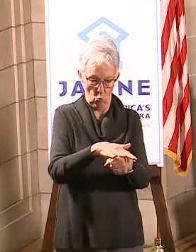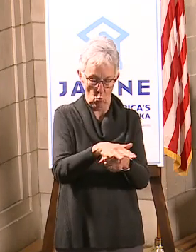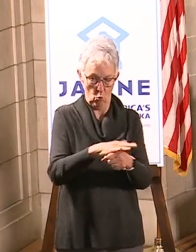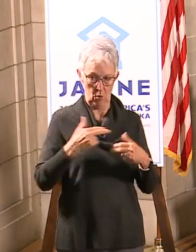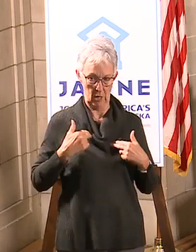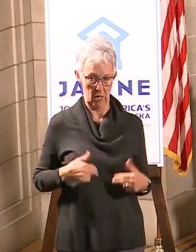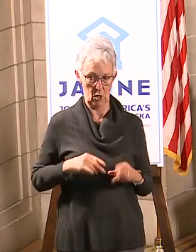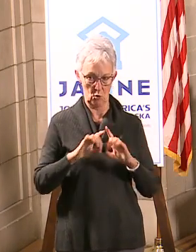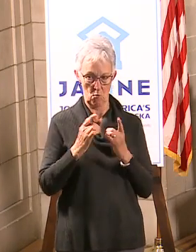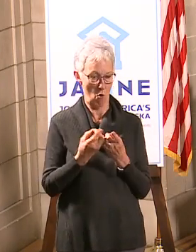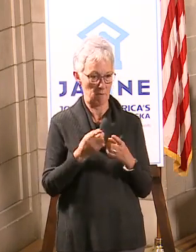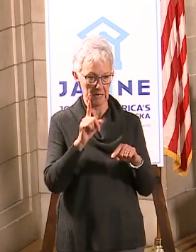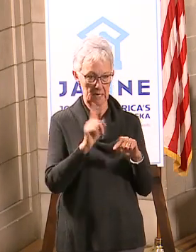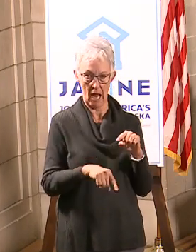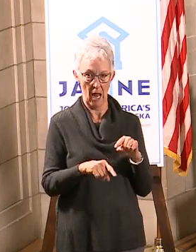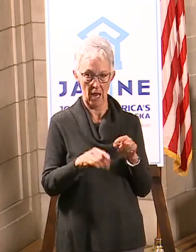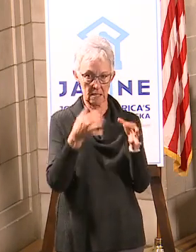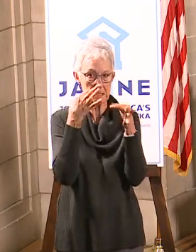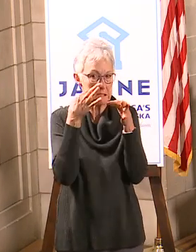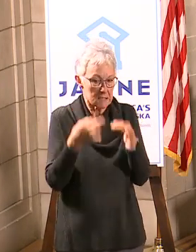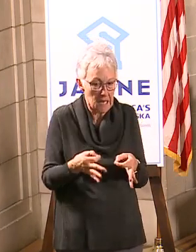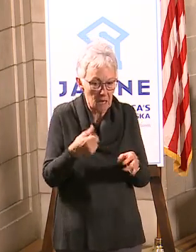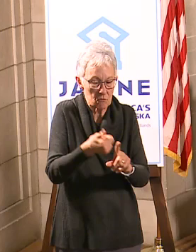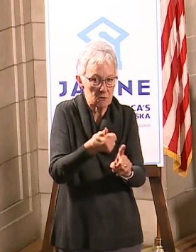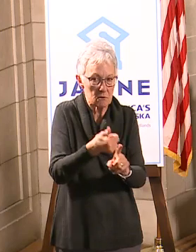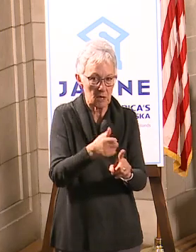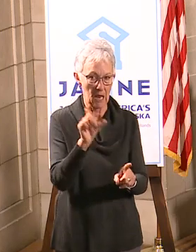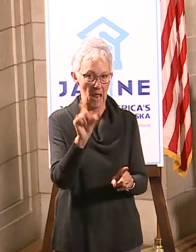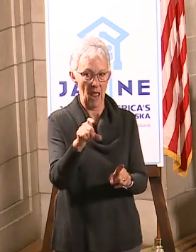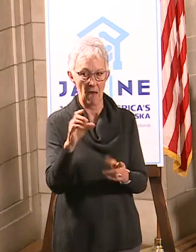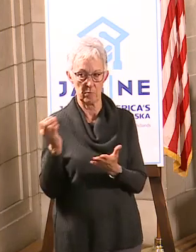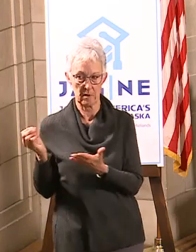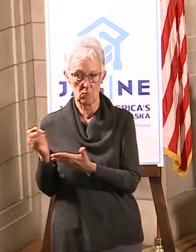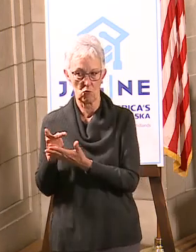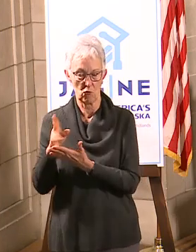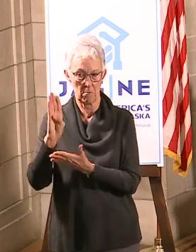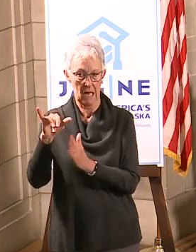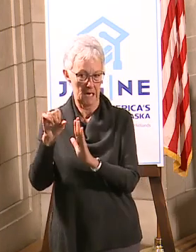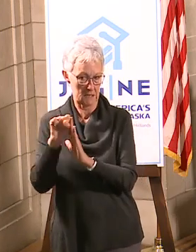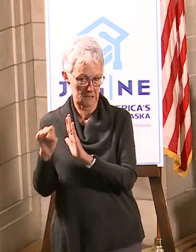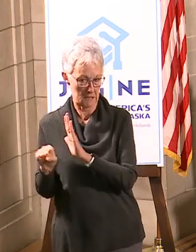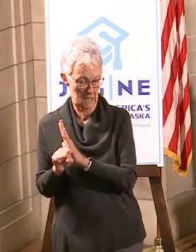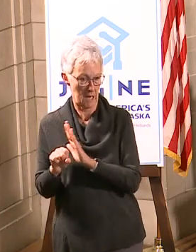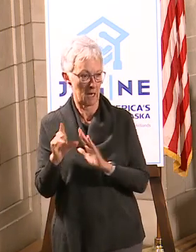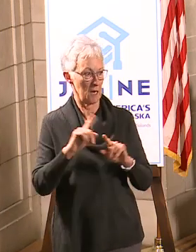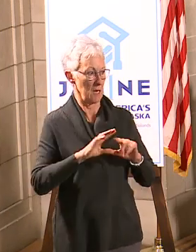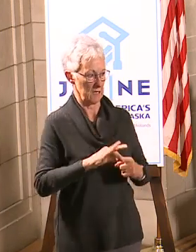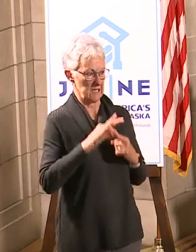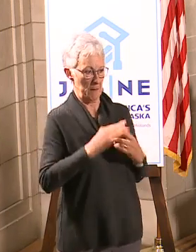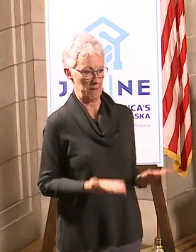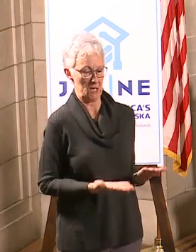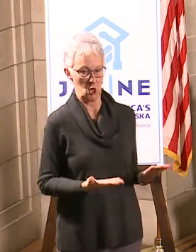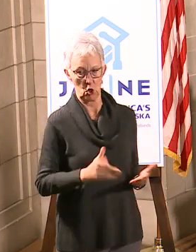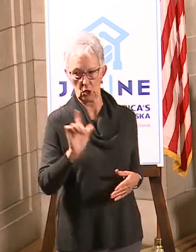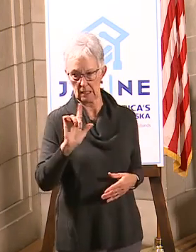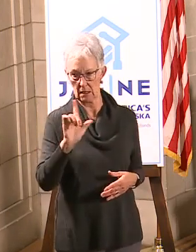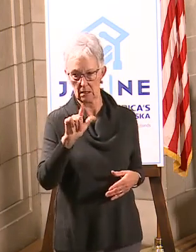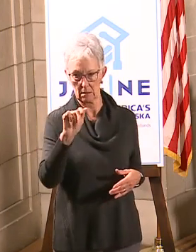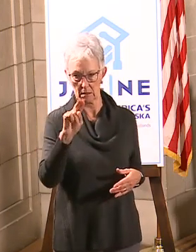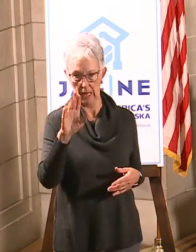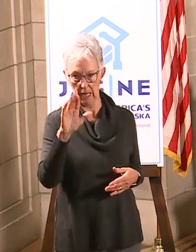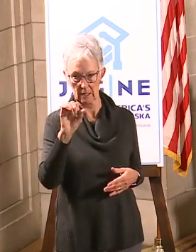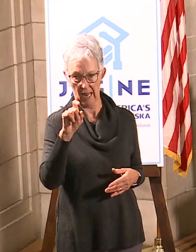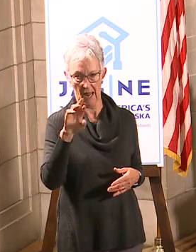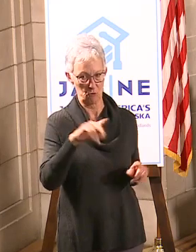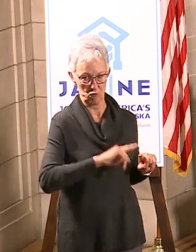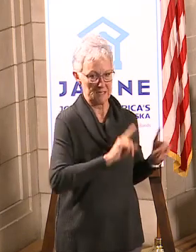own steps, because that all has to be approved by the state, with the exception of Lincoln Lancaster, for all the reasons we already kind of know with that. So Fred's question is, well, what